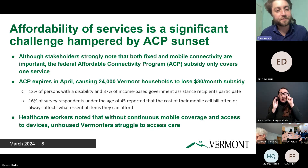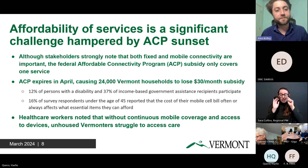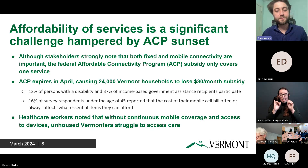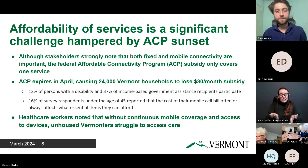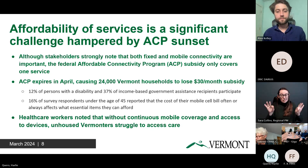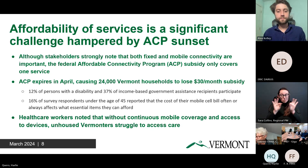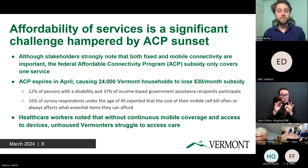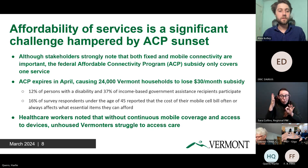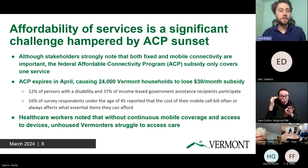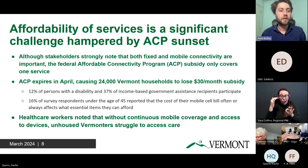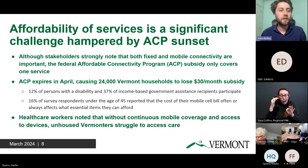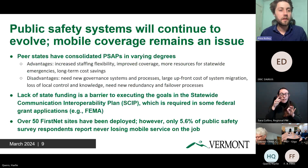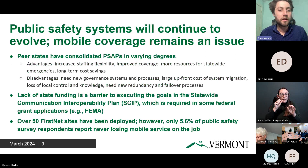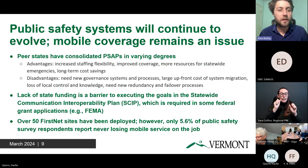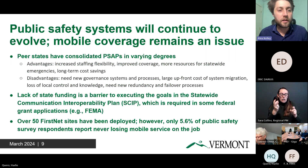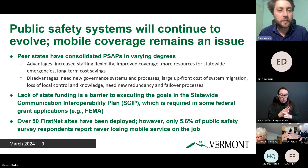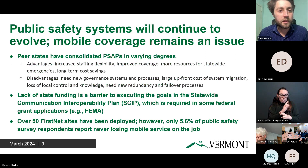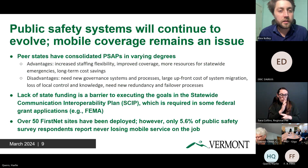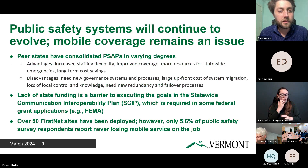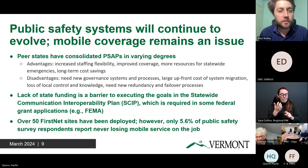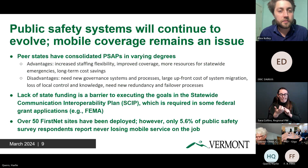providers.